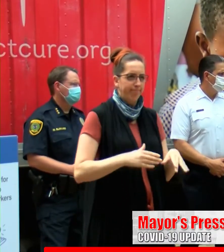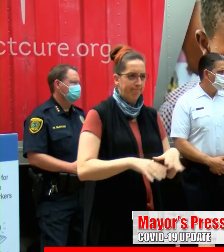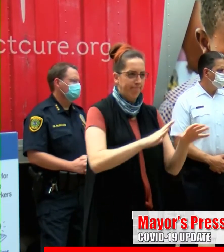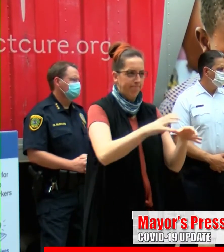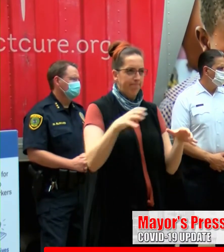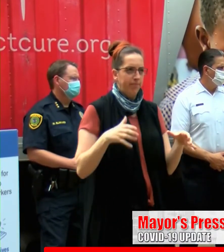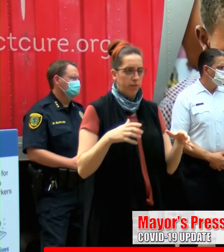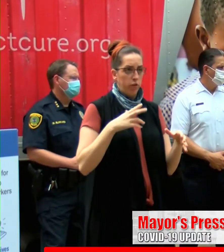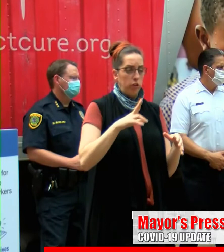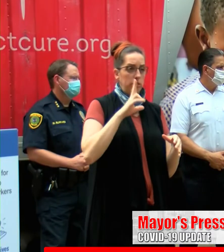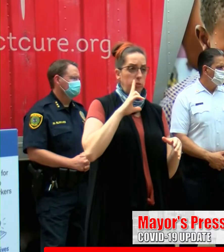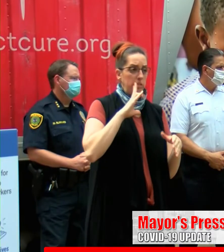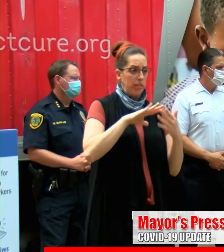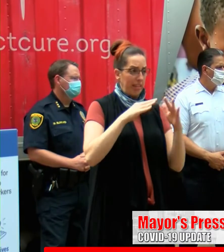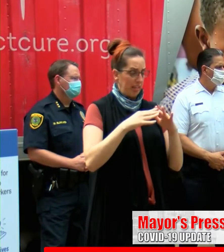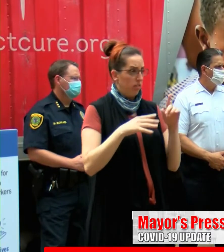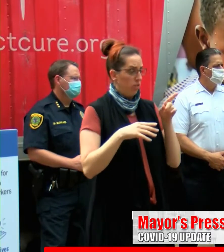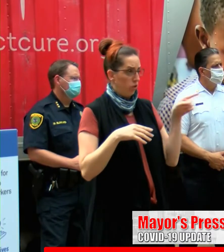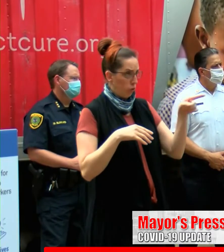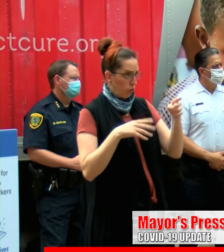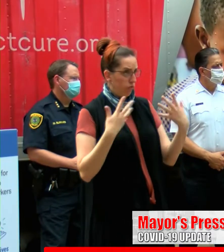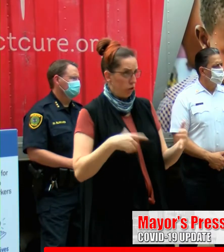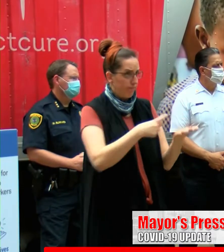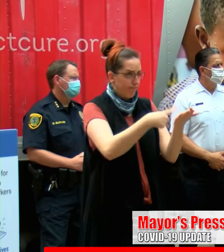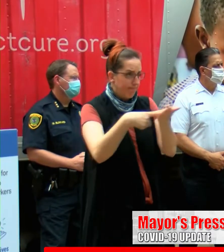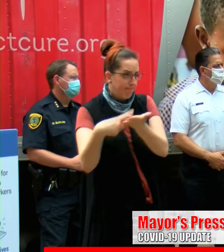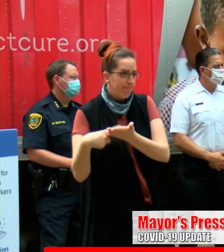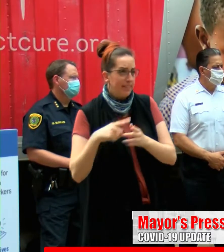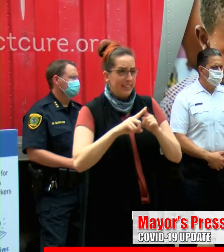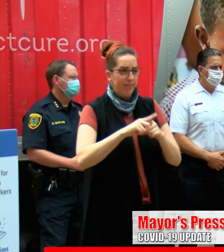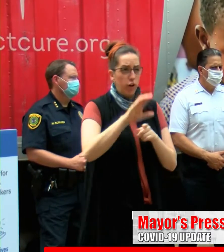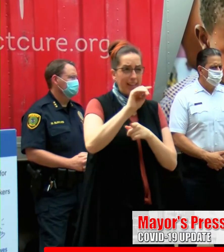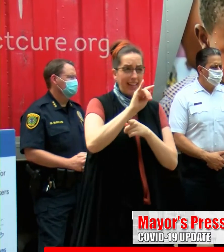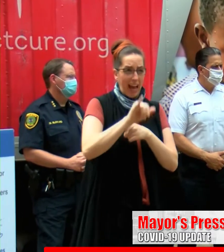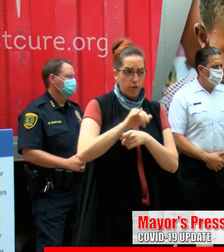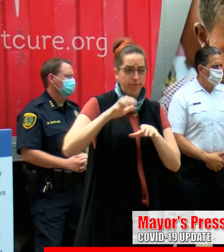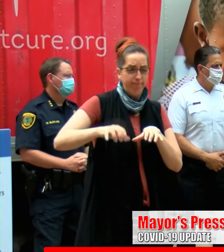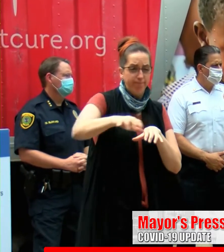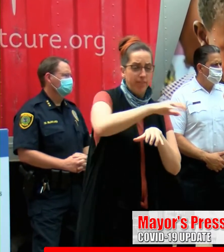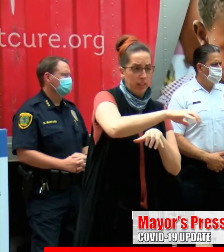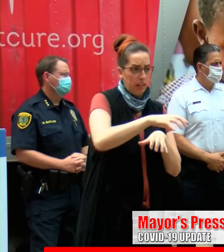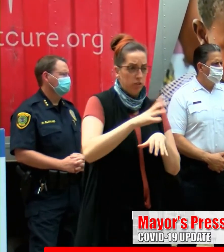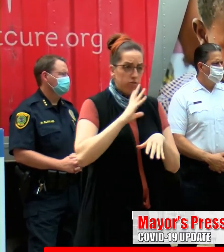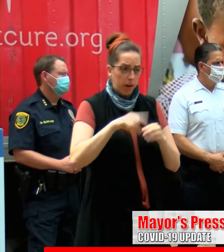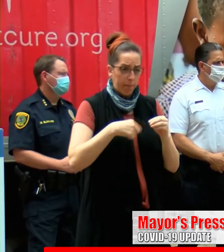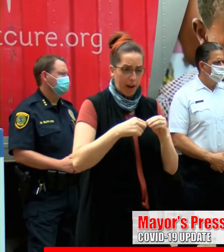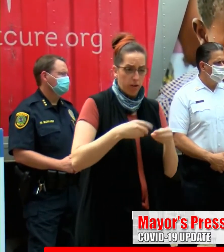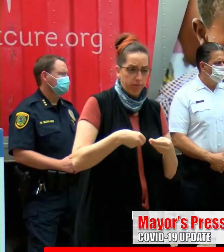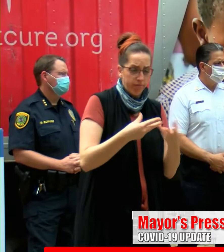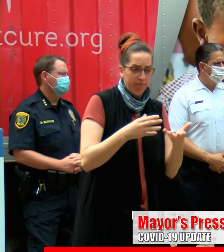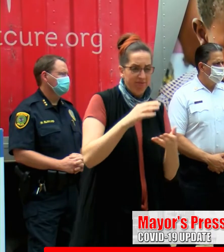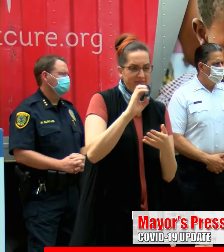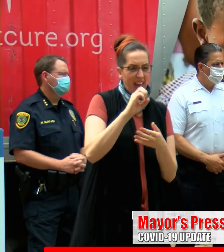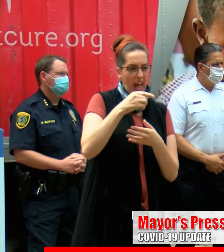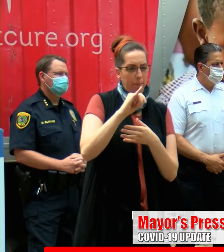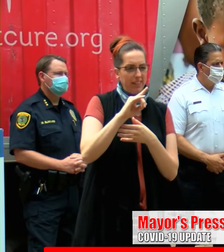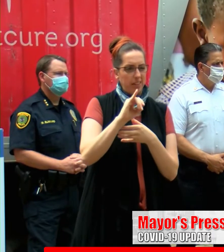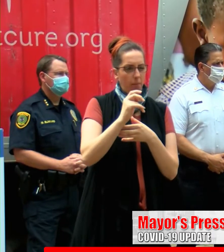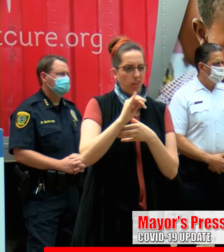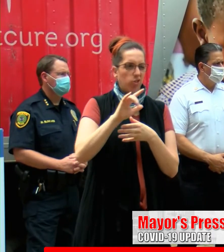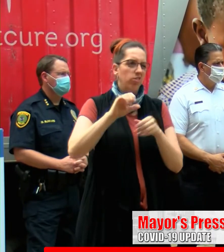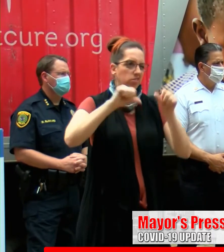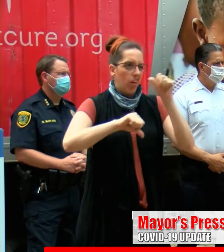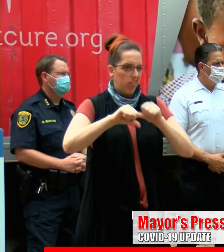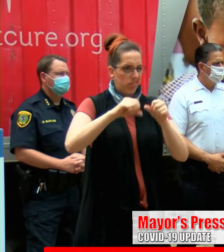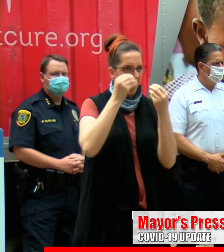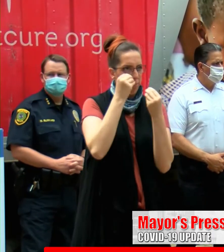city of Houston deaths. Have you guys talked to your partners in the county and surrounding counties about also providing the epidemiological data, because it's